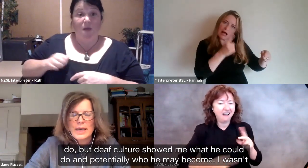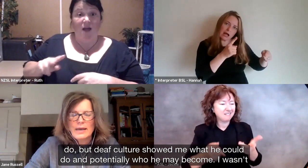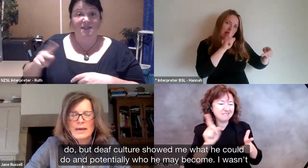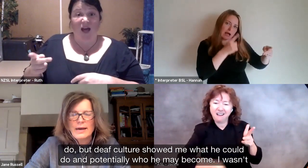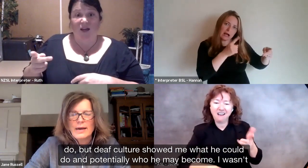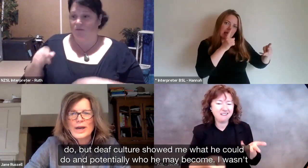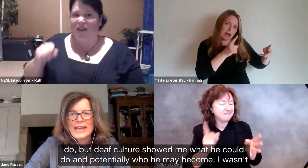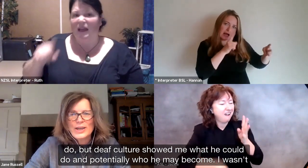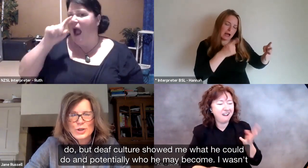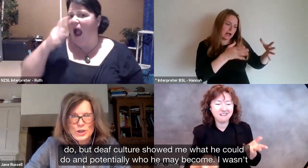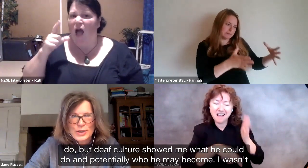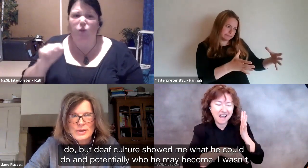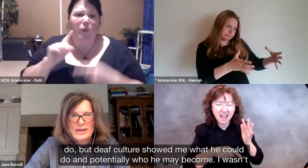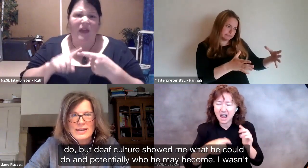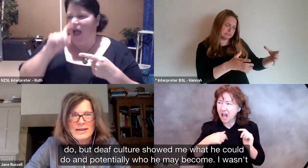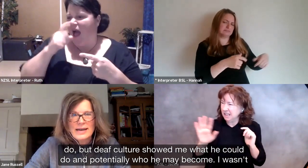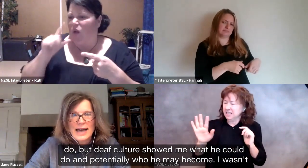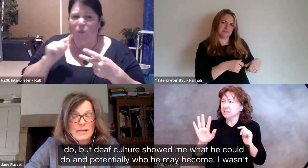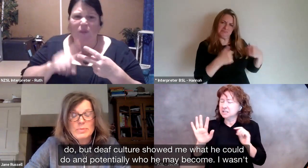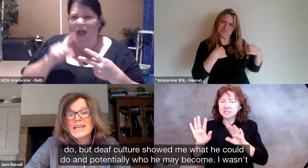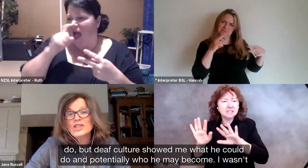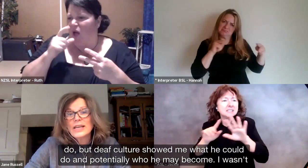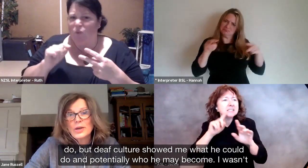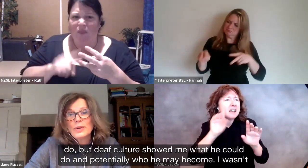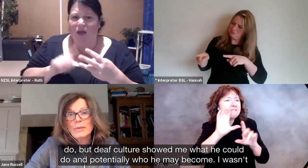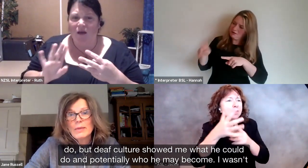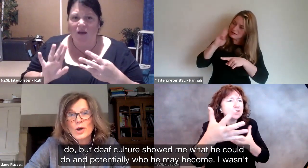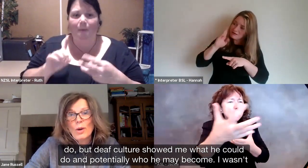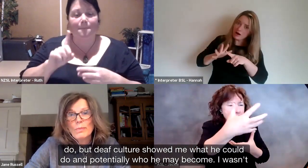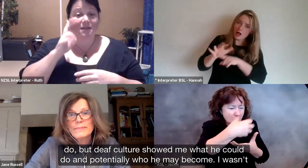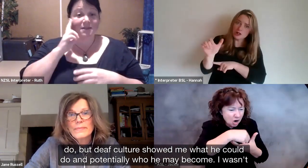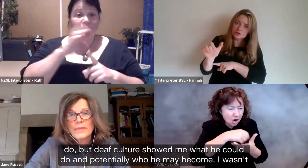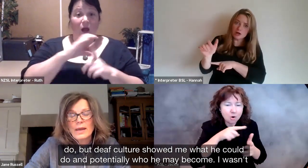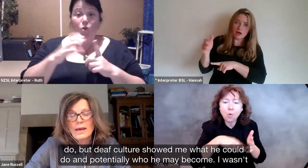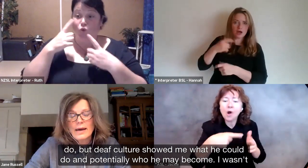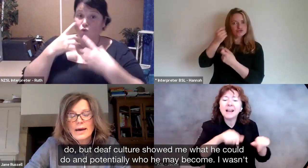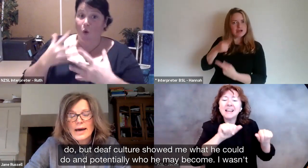showed me what he could do and potentially who he may become.